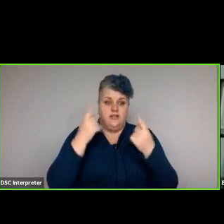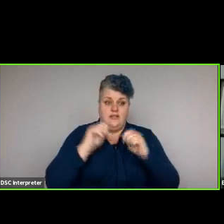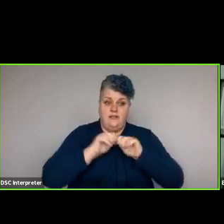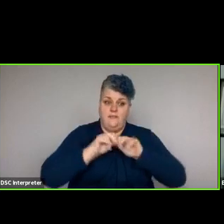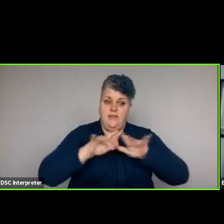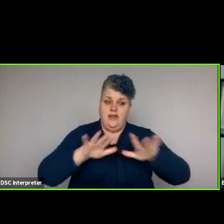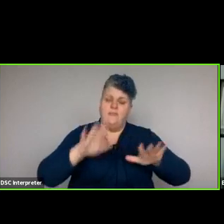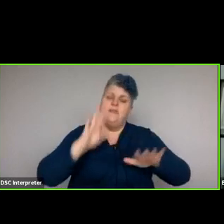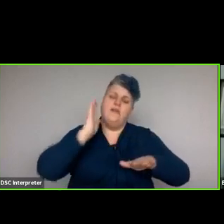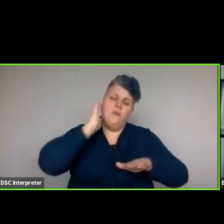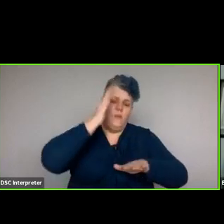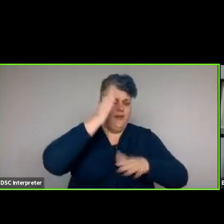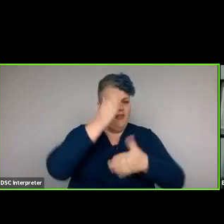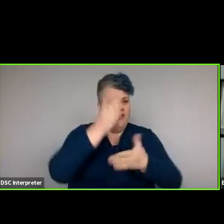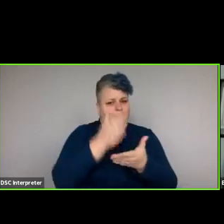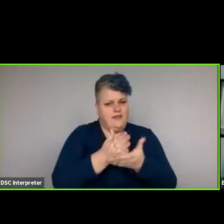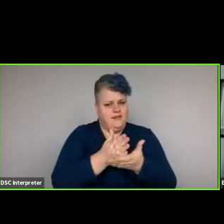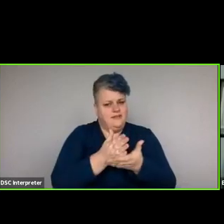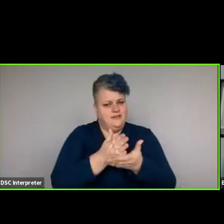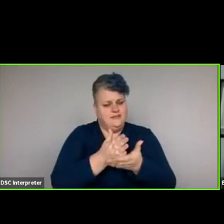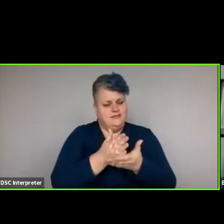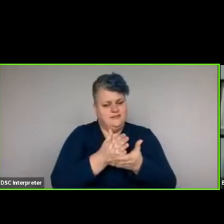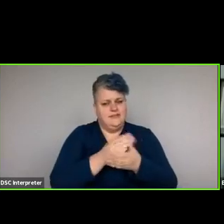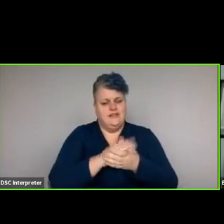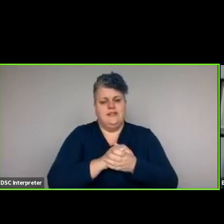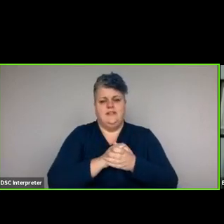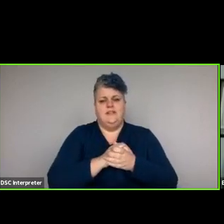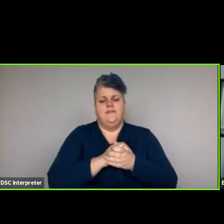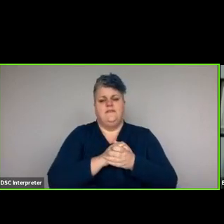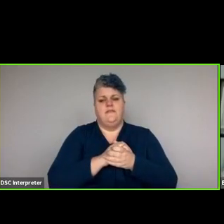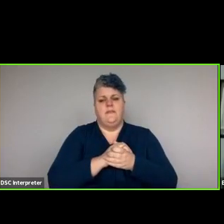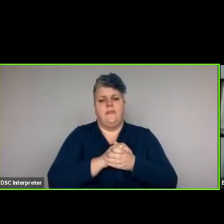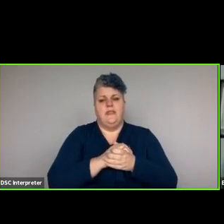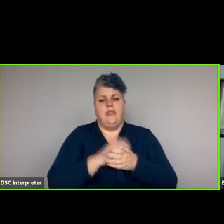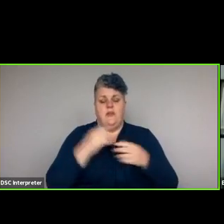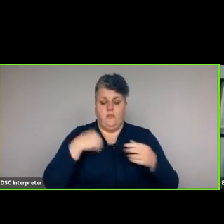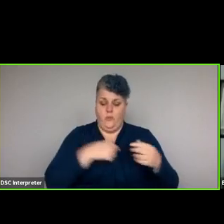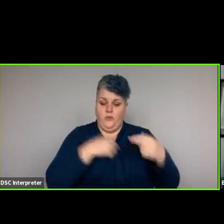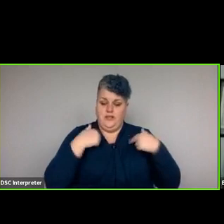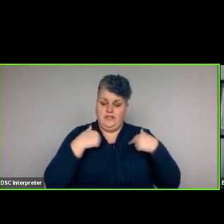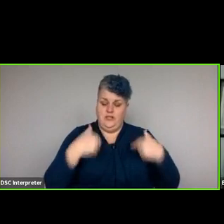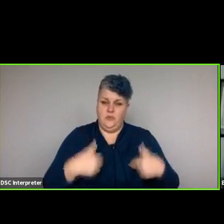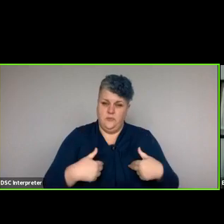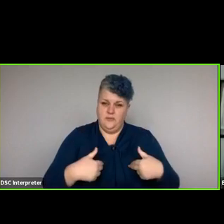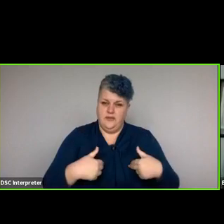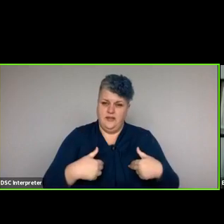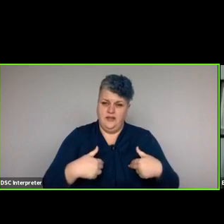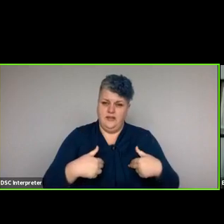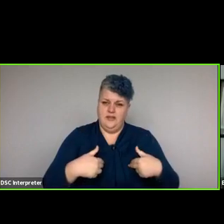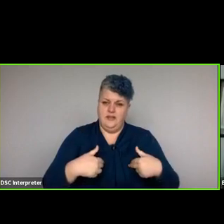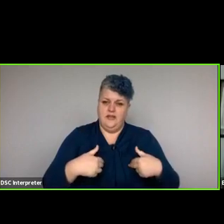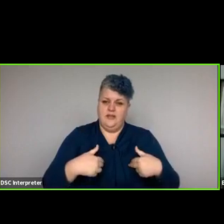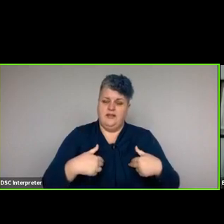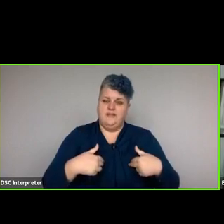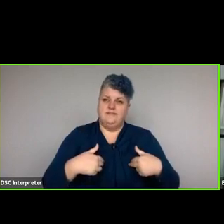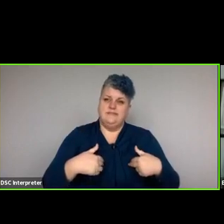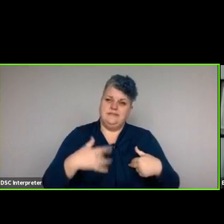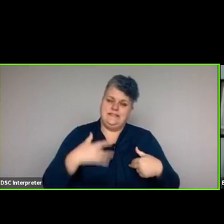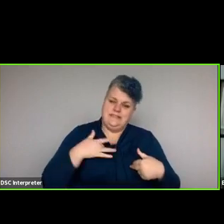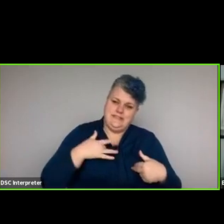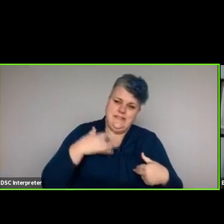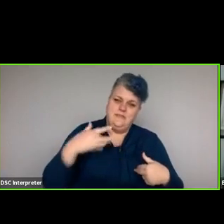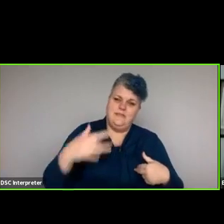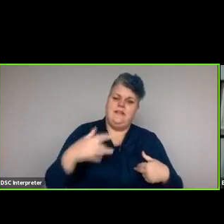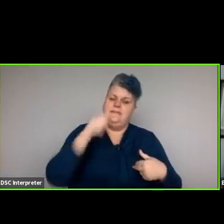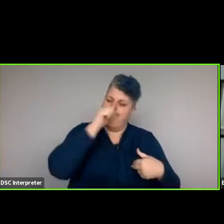end, and we as humans have a natural tendency to be